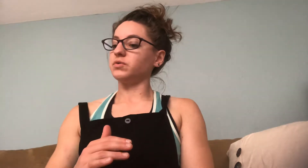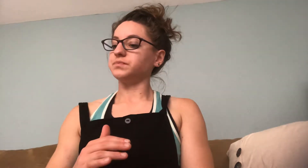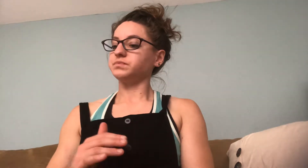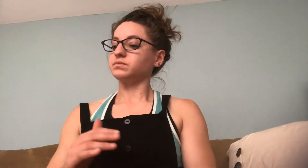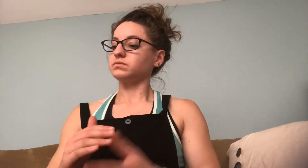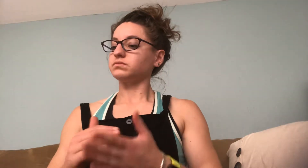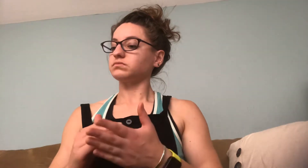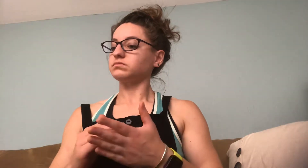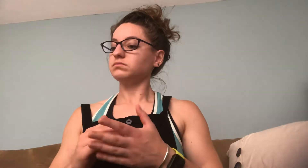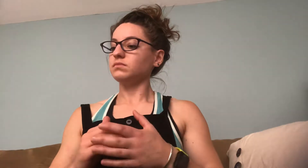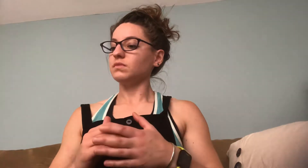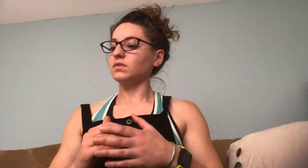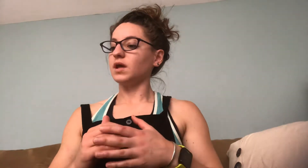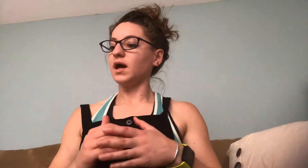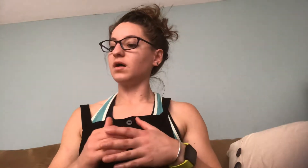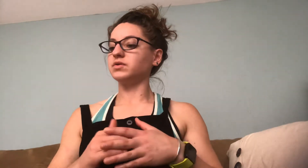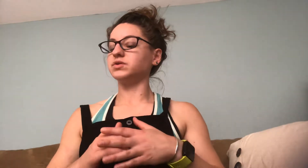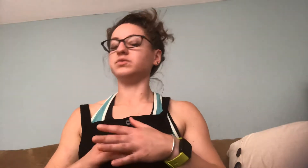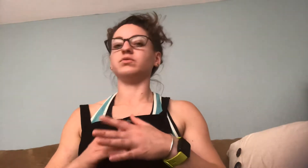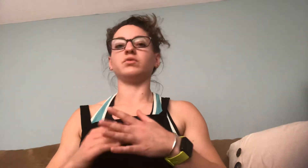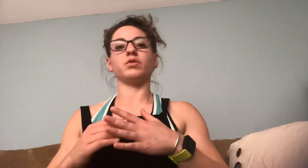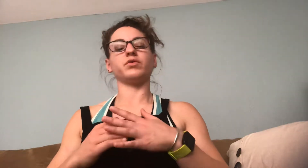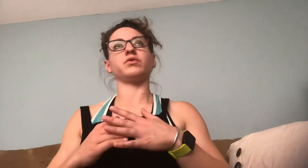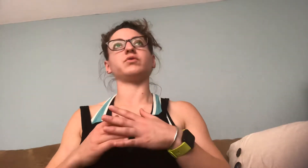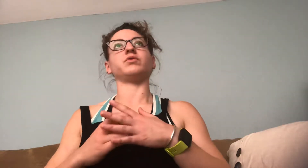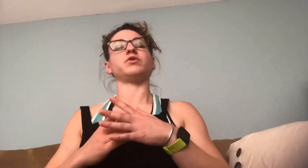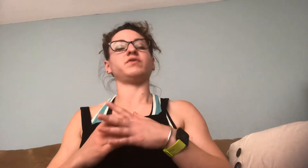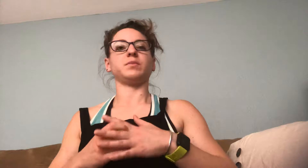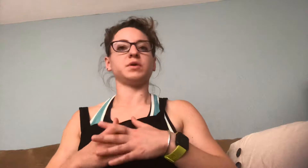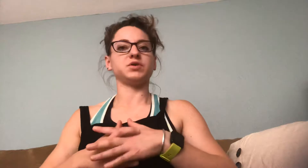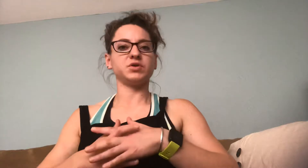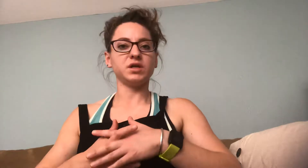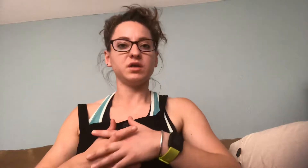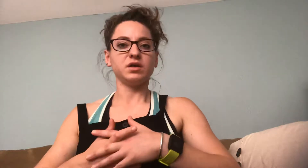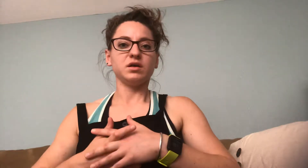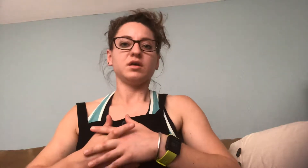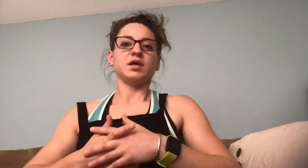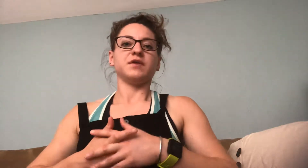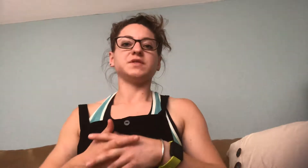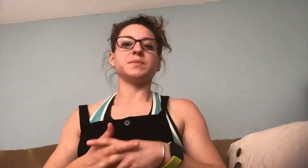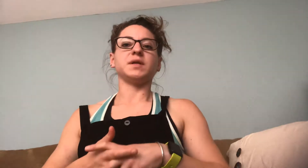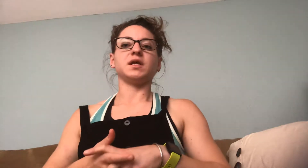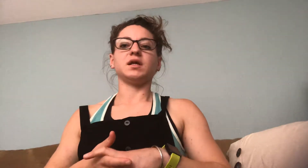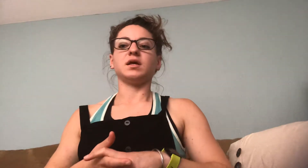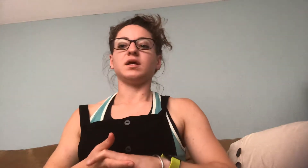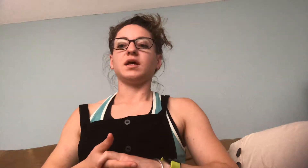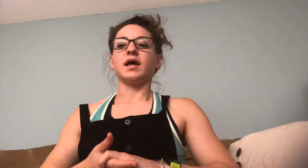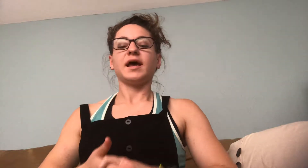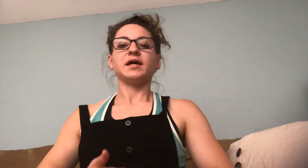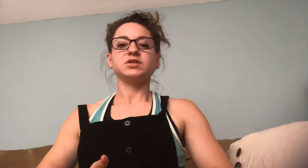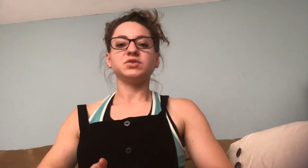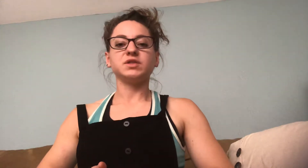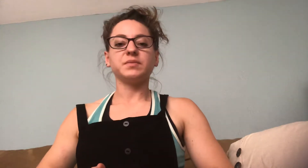you how to go through your family tree. If somebody asks you